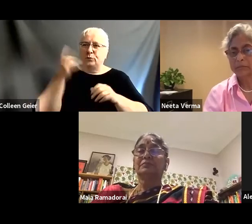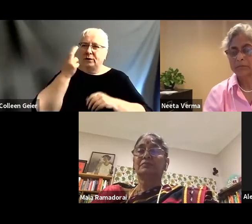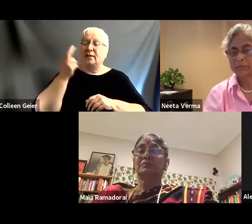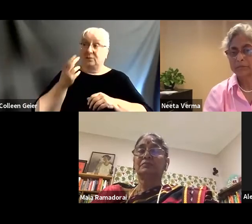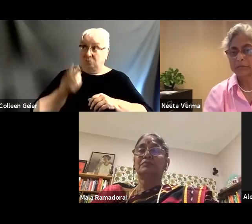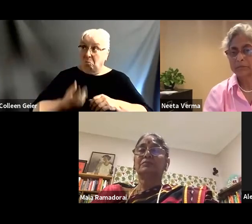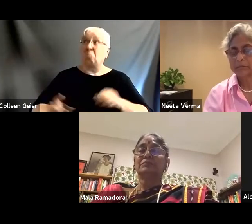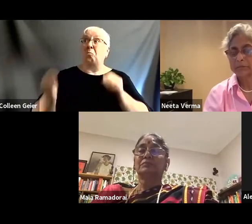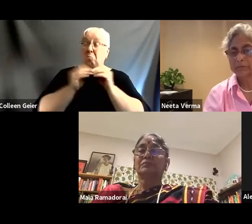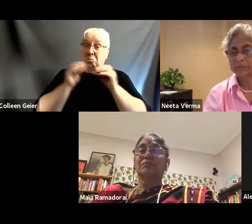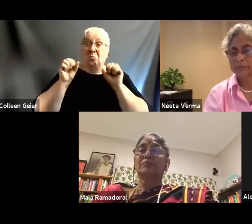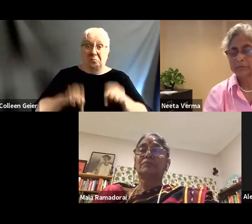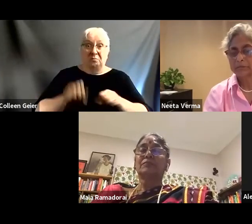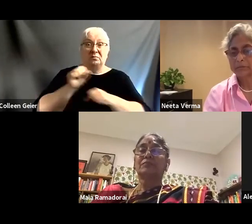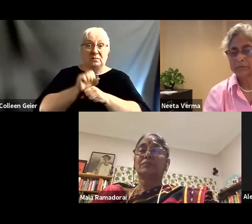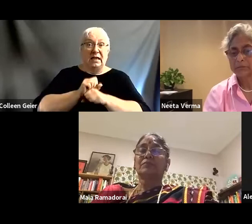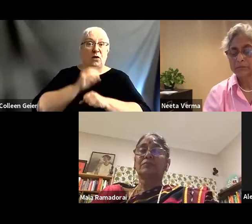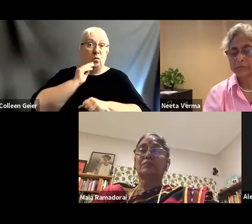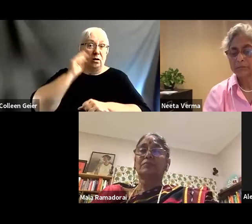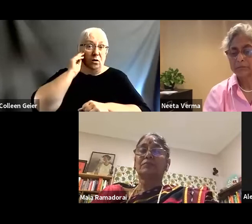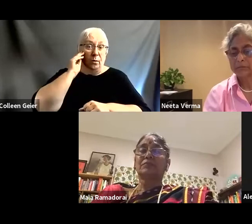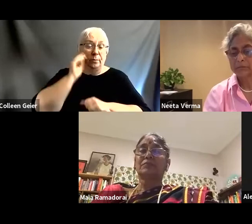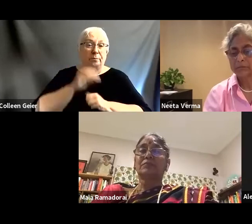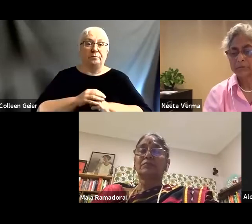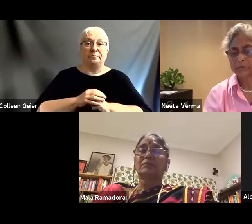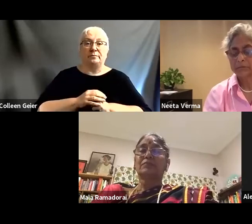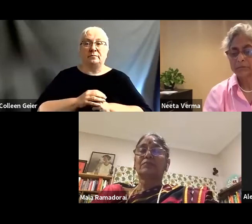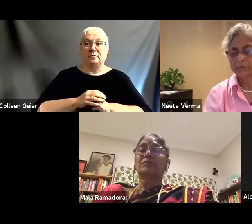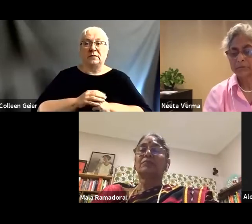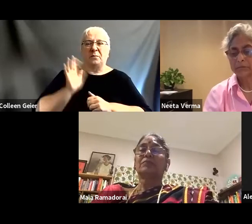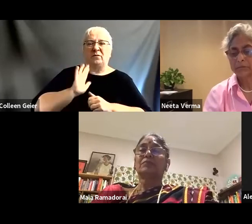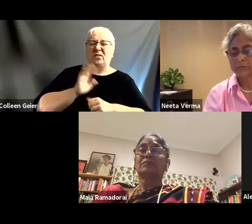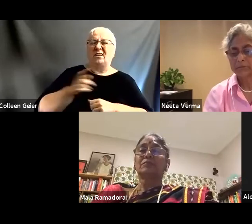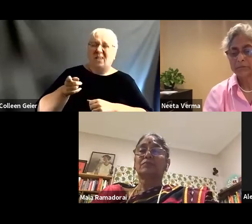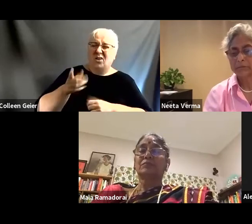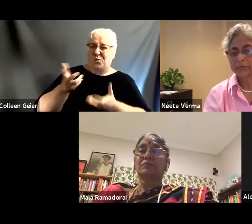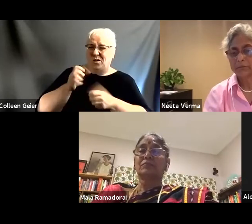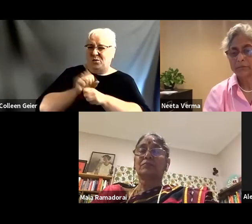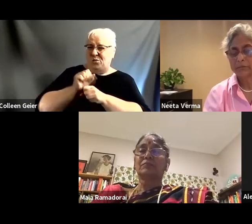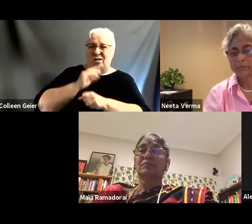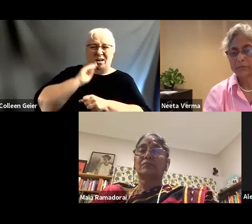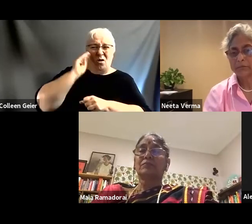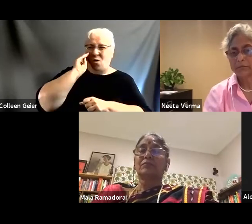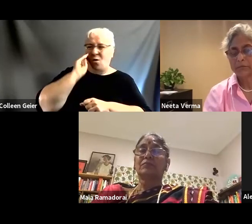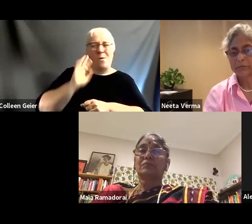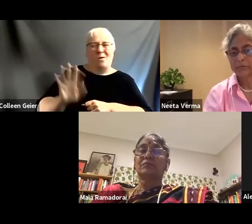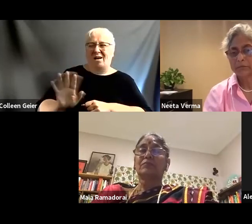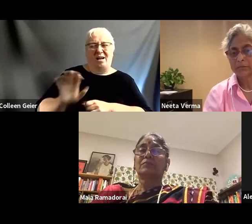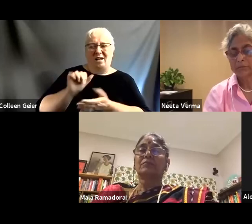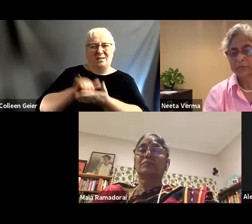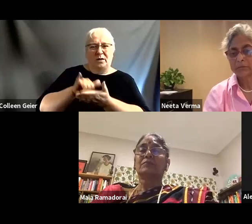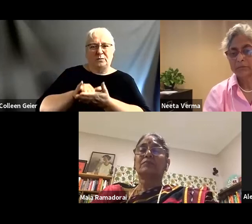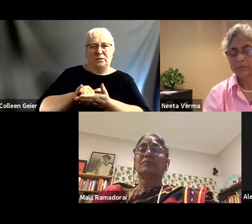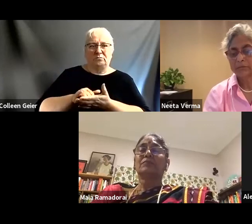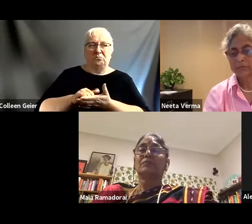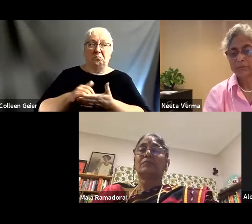what was viewed as either a strong inconvenience or again something that was an impossibility is now going